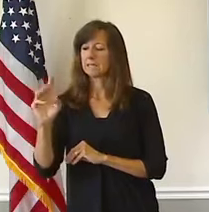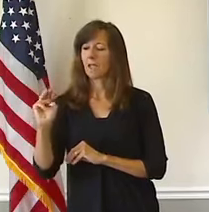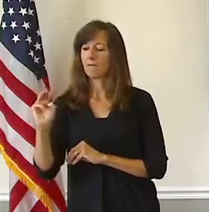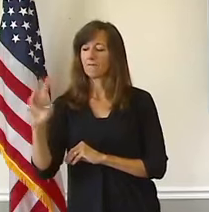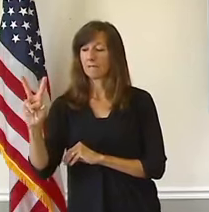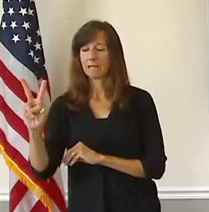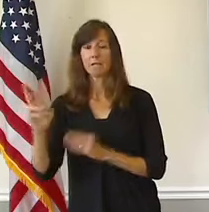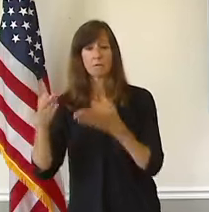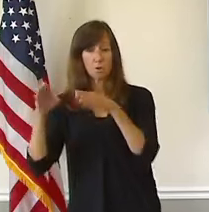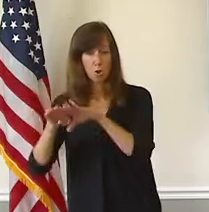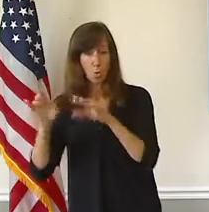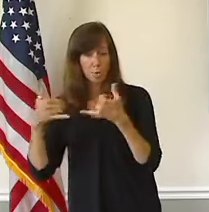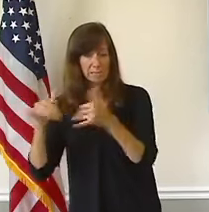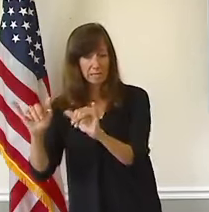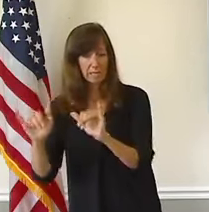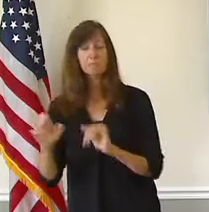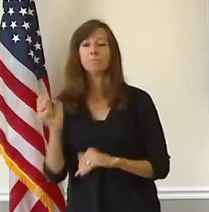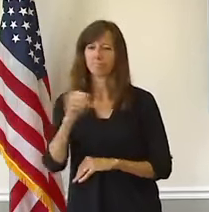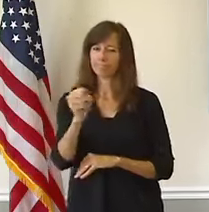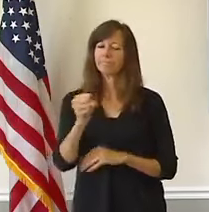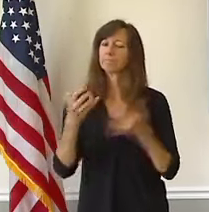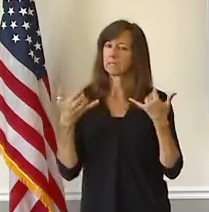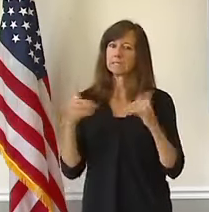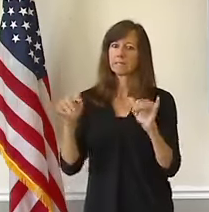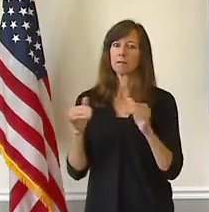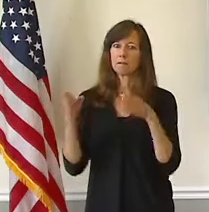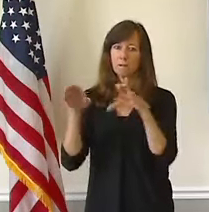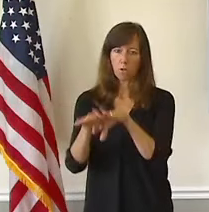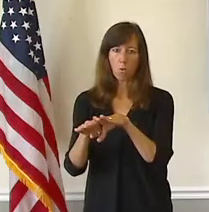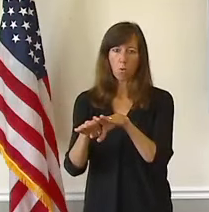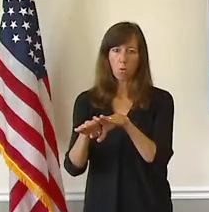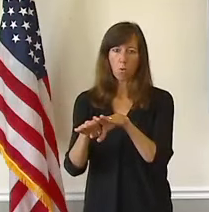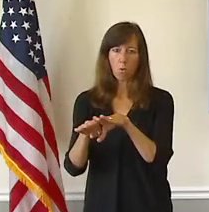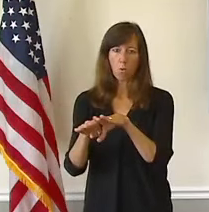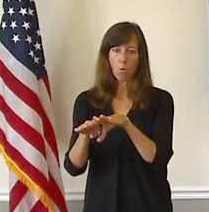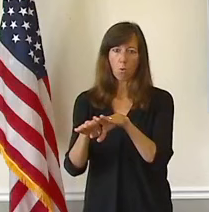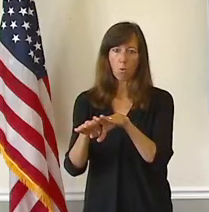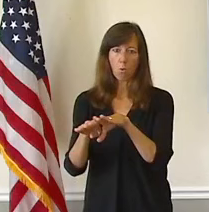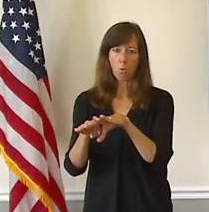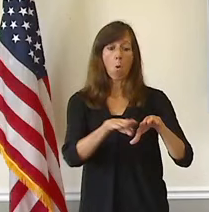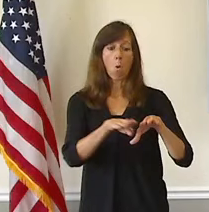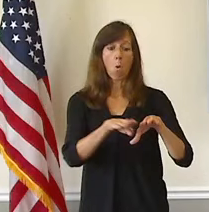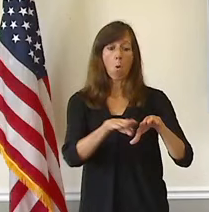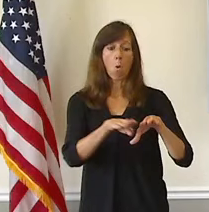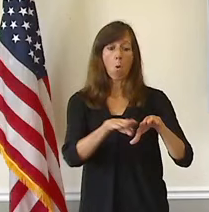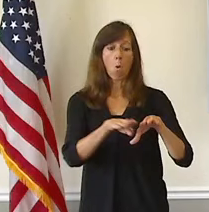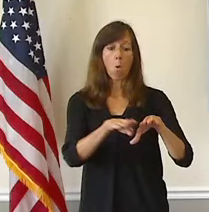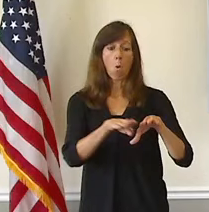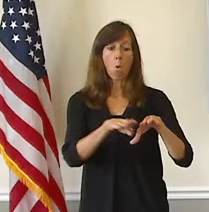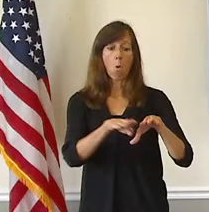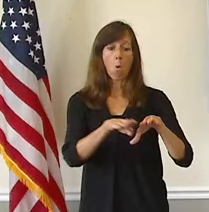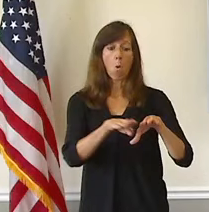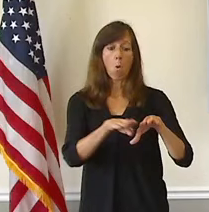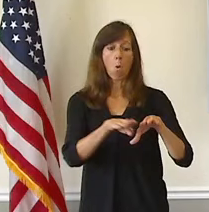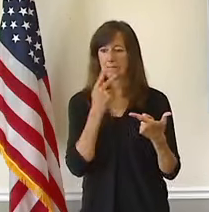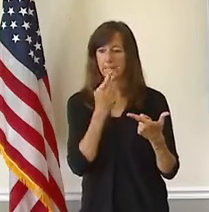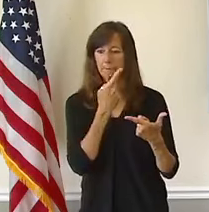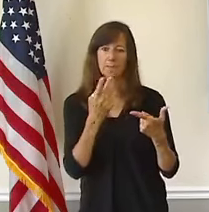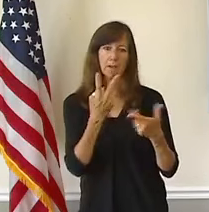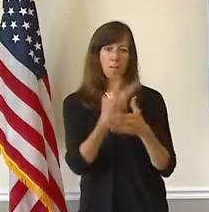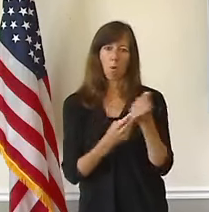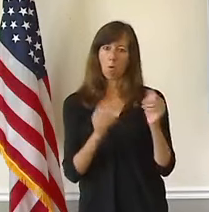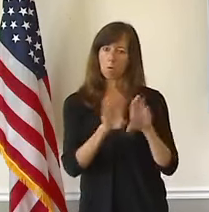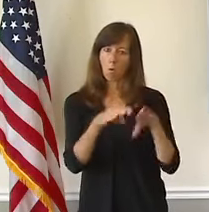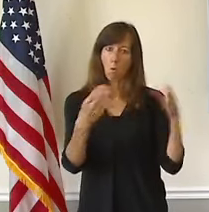The county clerk's office continues to function by appointment in Wappinger and Poughkeepsie. You can do that by appointment. I know it's frustrating, but you got to call